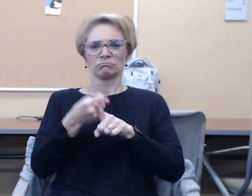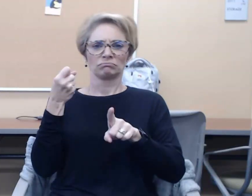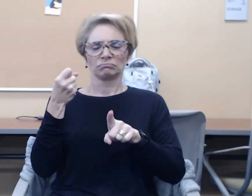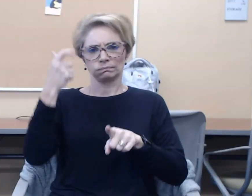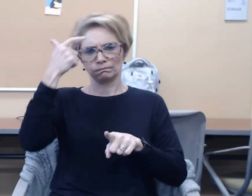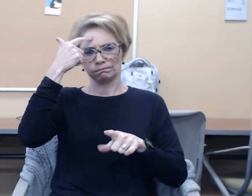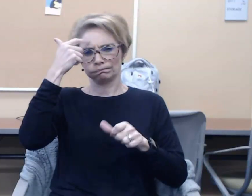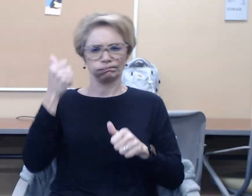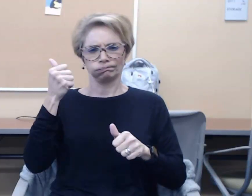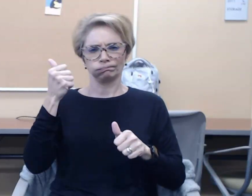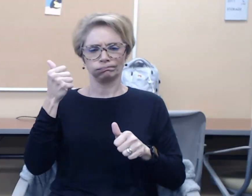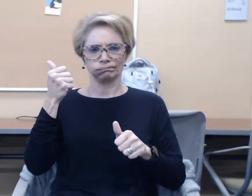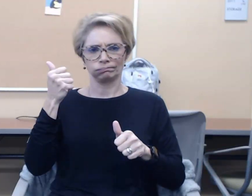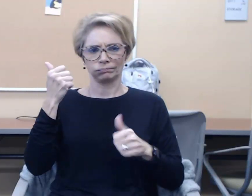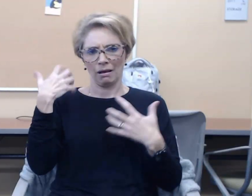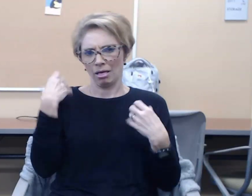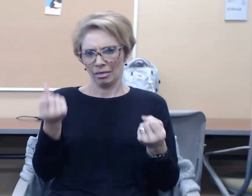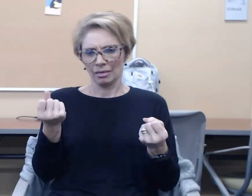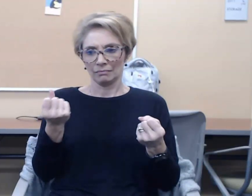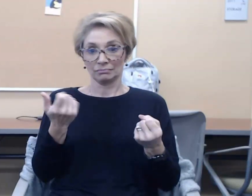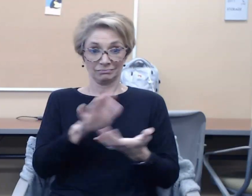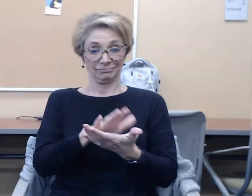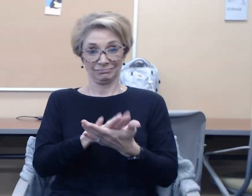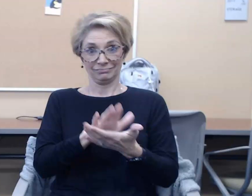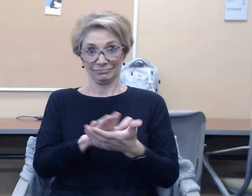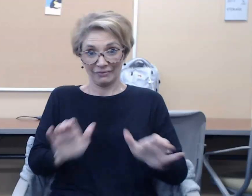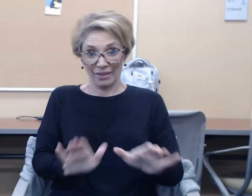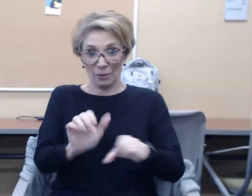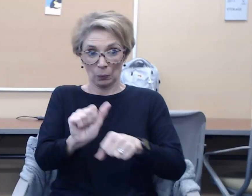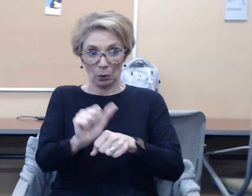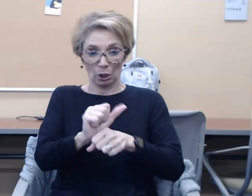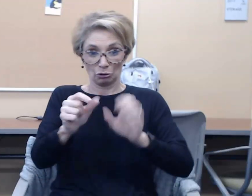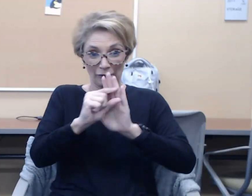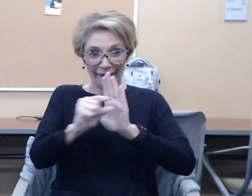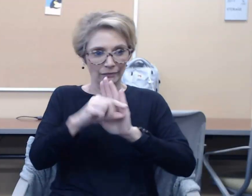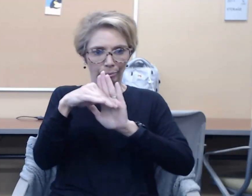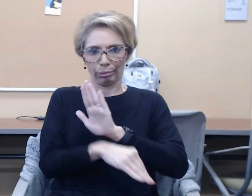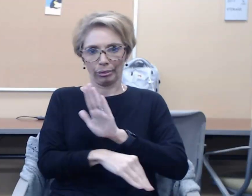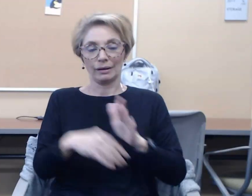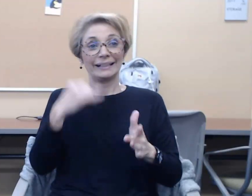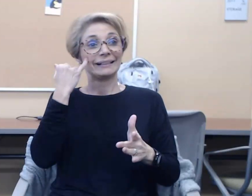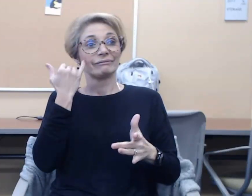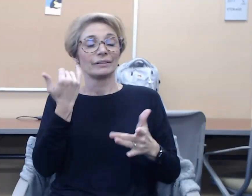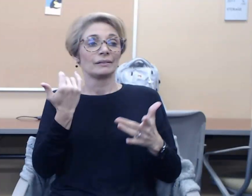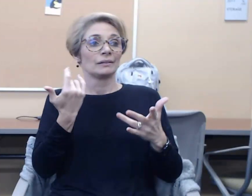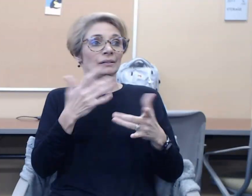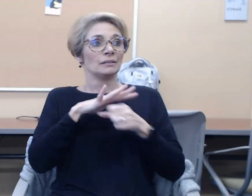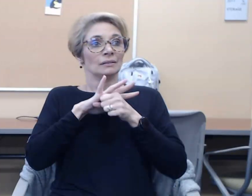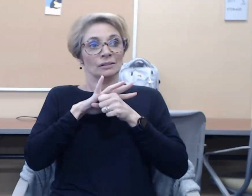health and their academic performance, right? So think about if you're stressed or if you're not getting the emotional